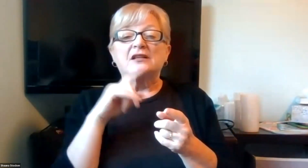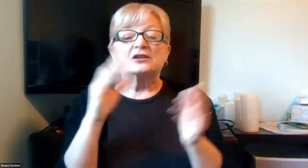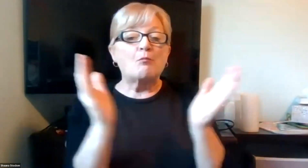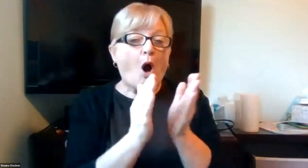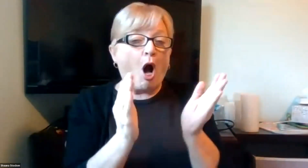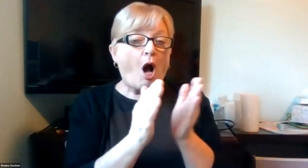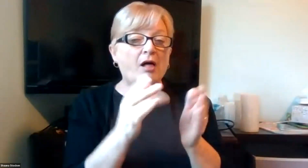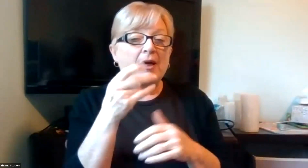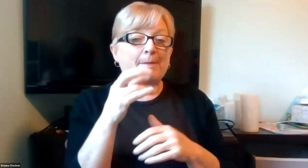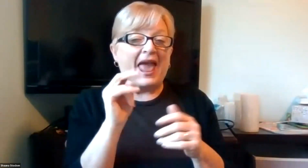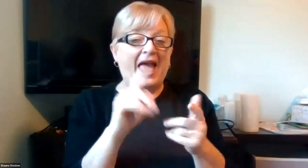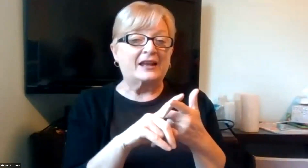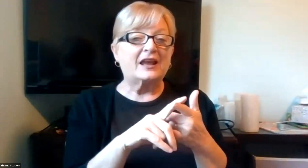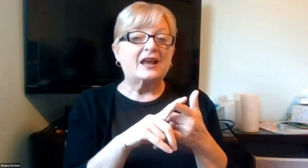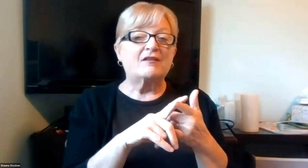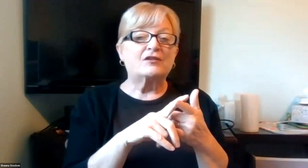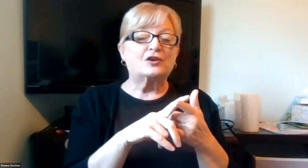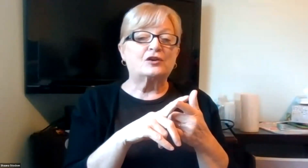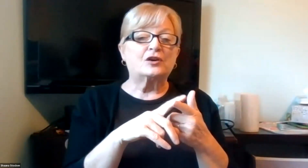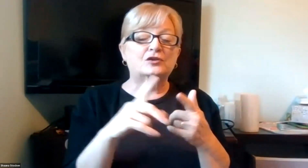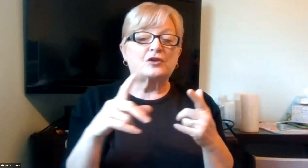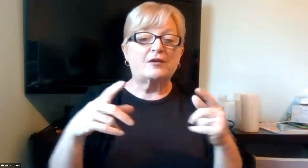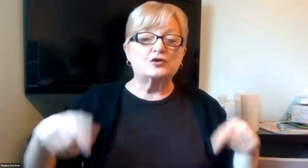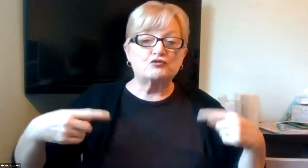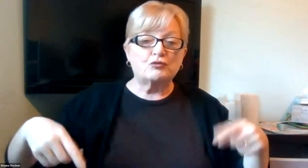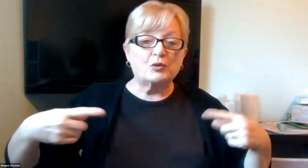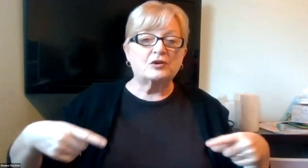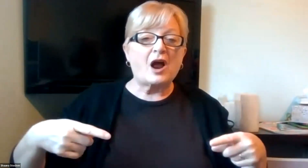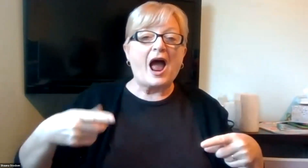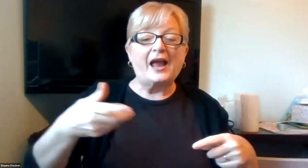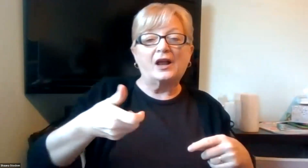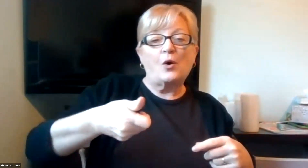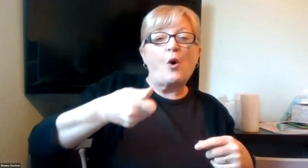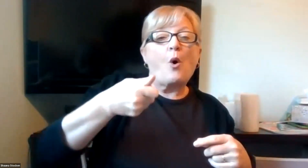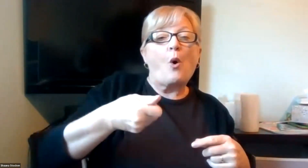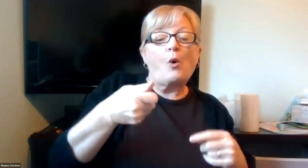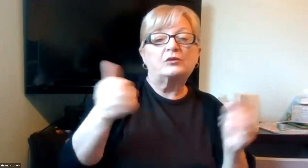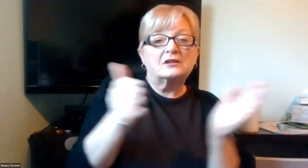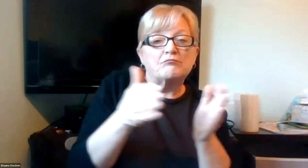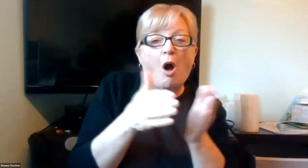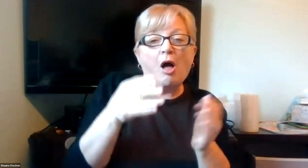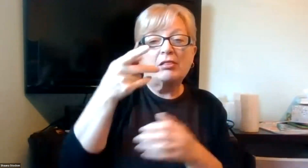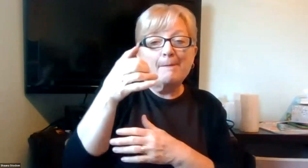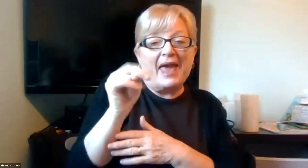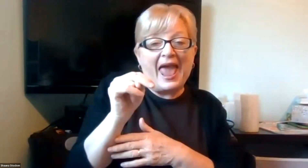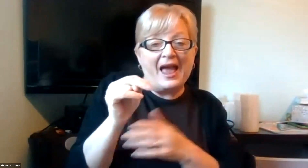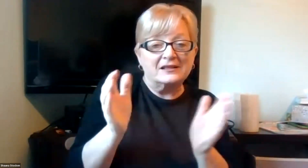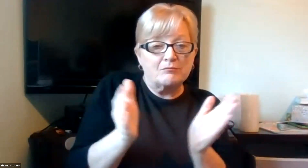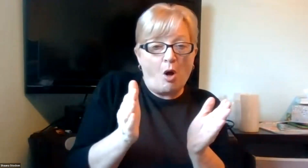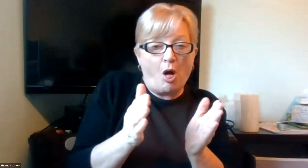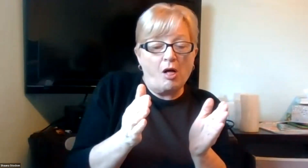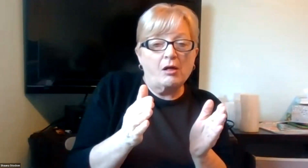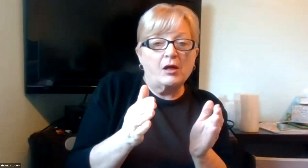to drive a wheelchair. Like for example, I Yeah. can hold the little pan that comes with